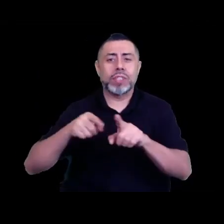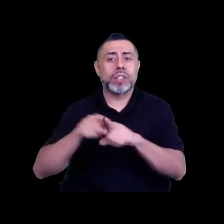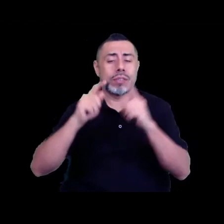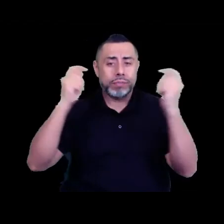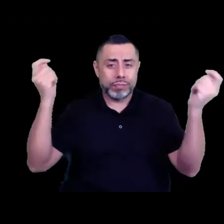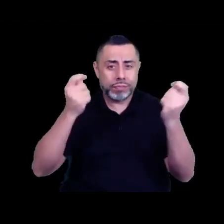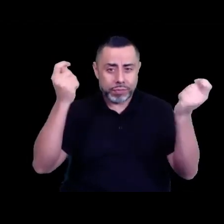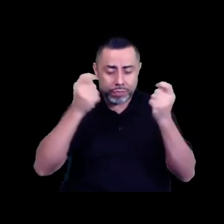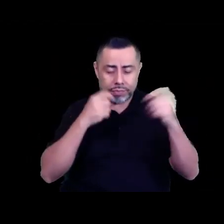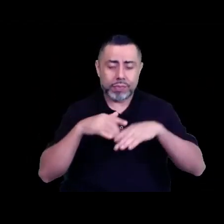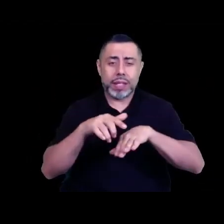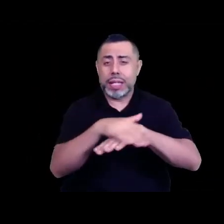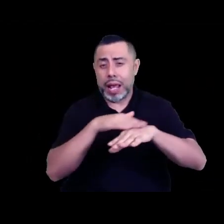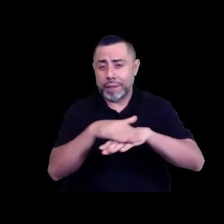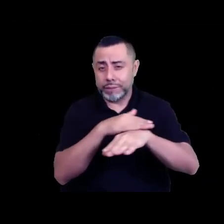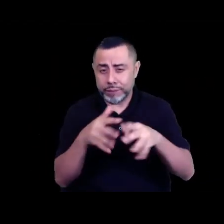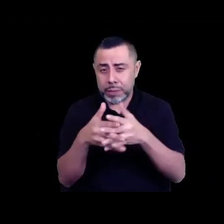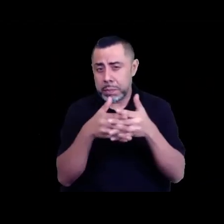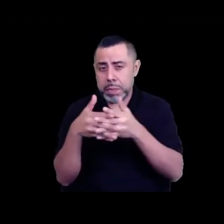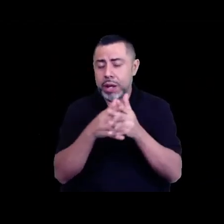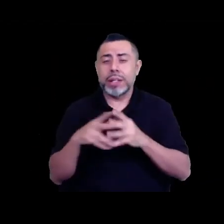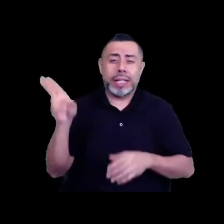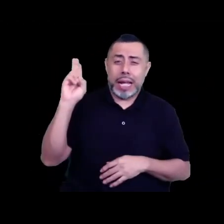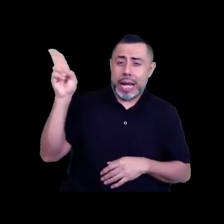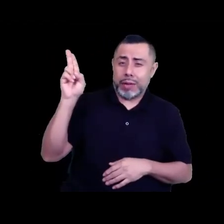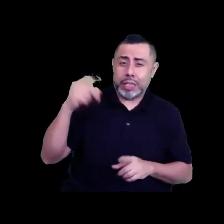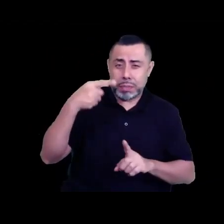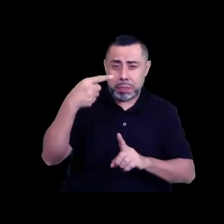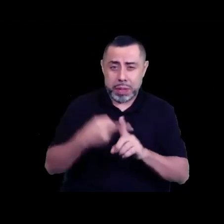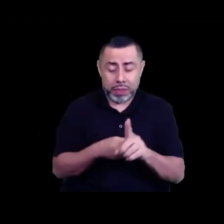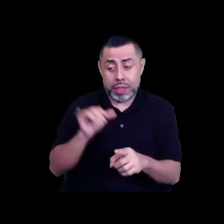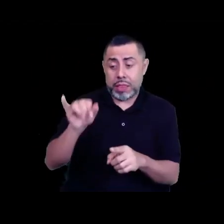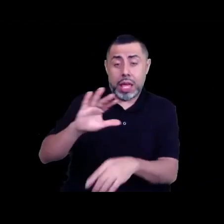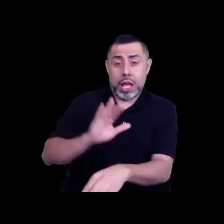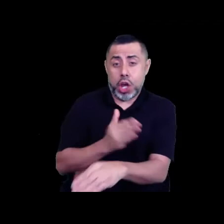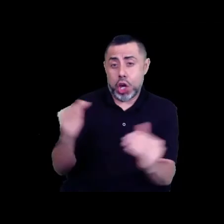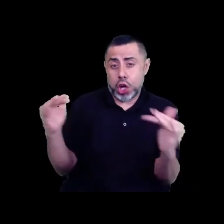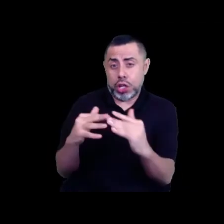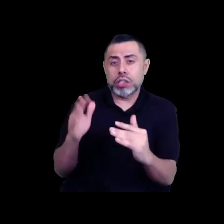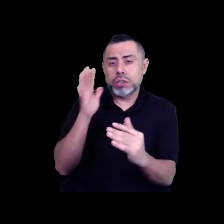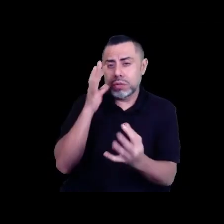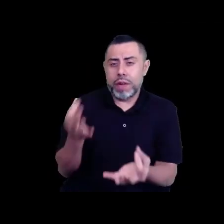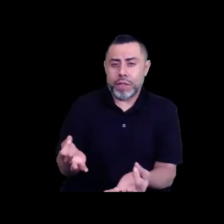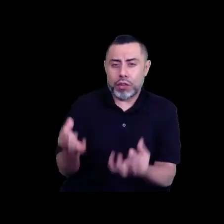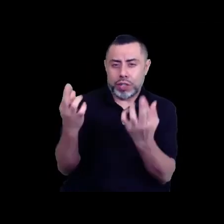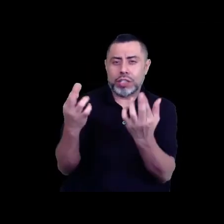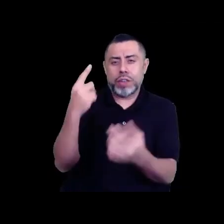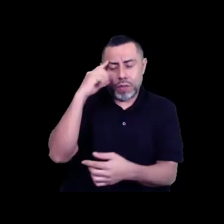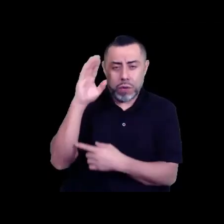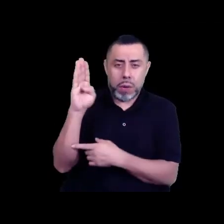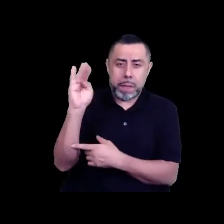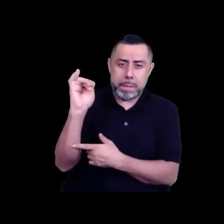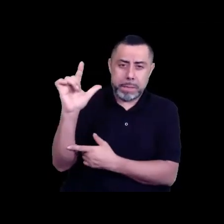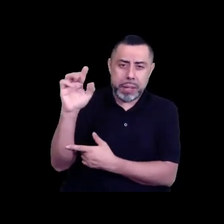Month. So this is a fundraising concert for Bill Miller. And we're going to speak to him for all his work and